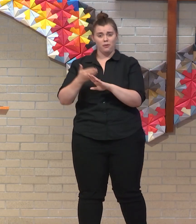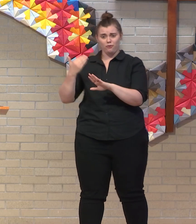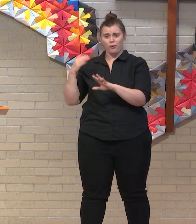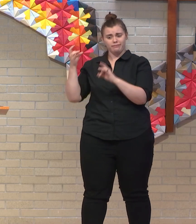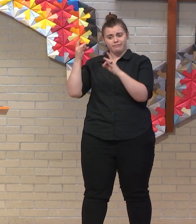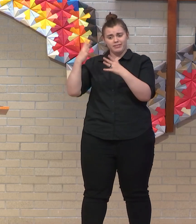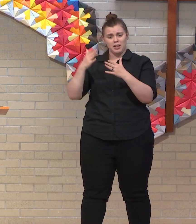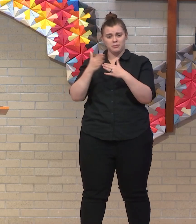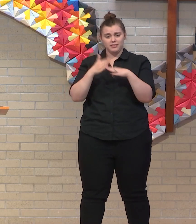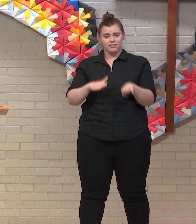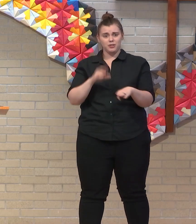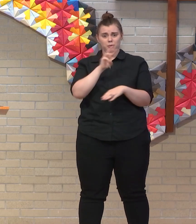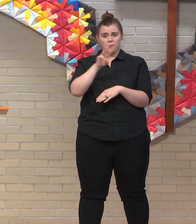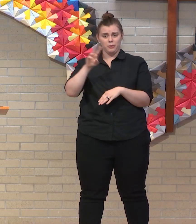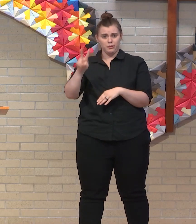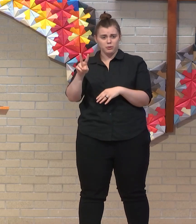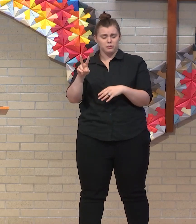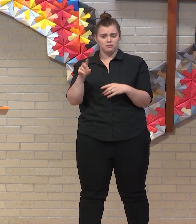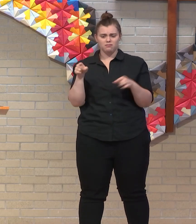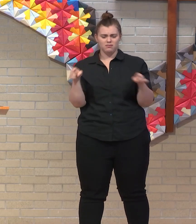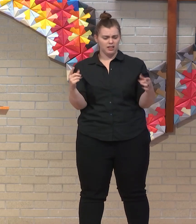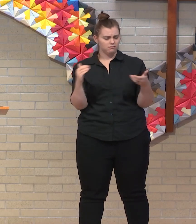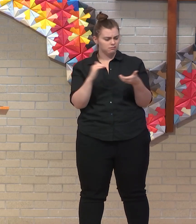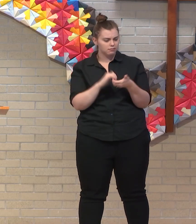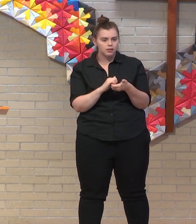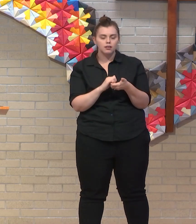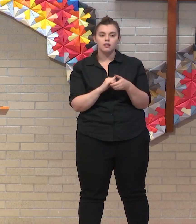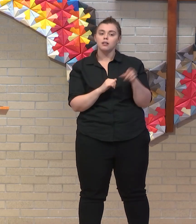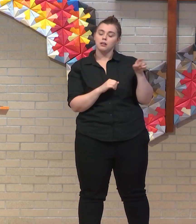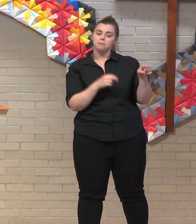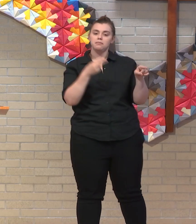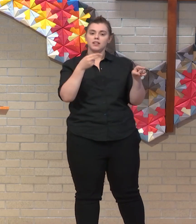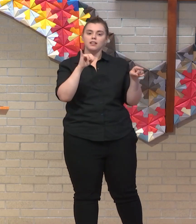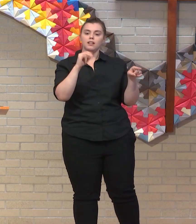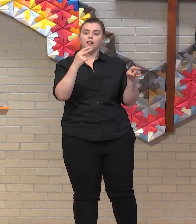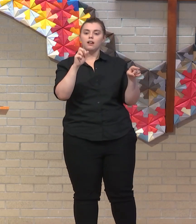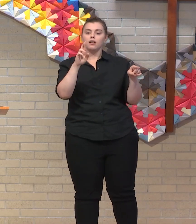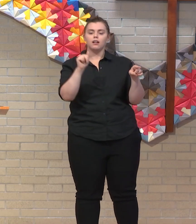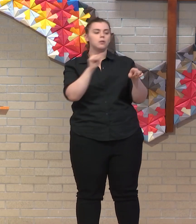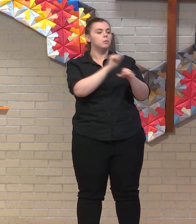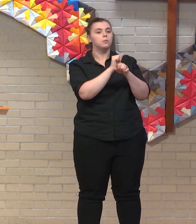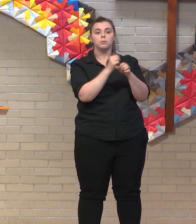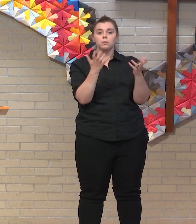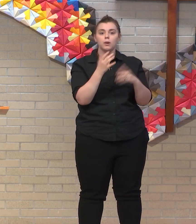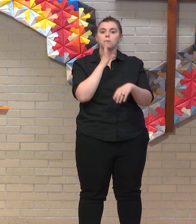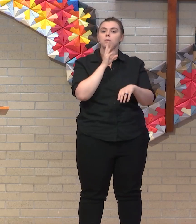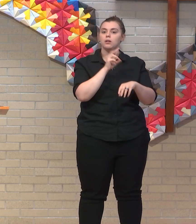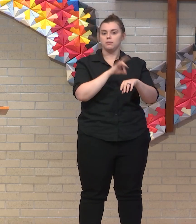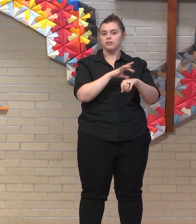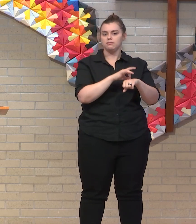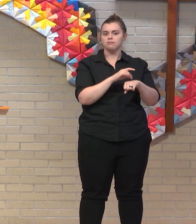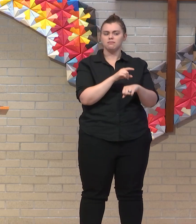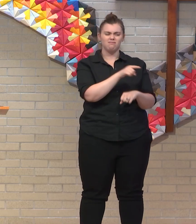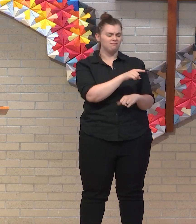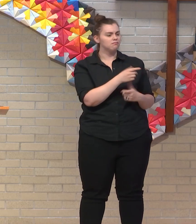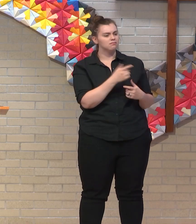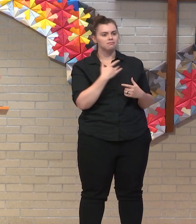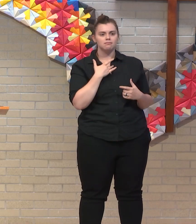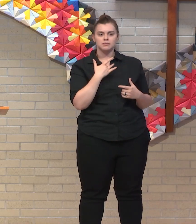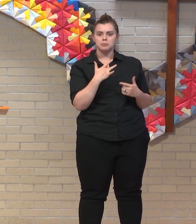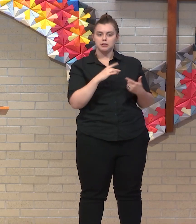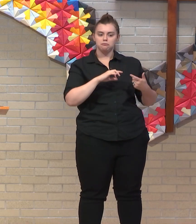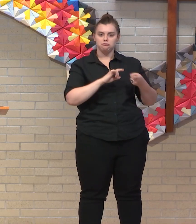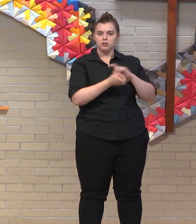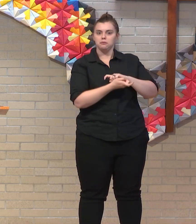our nations in World War II. Kihara was working with watermelons, a plant that is especially prone to